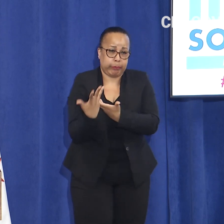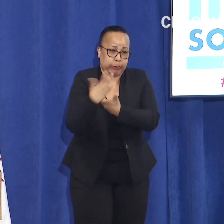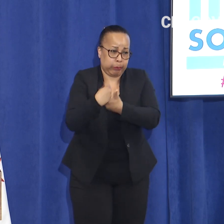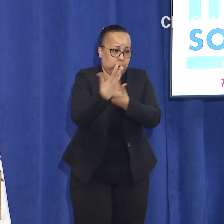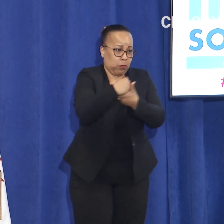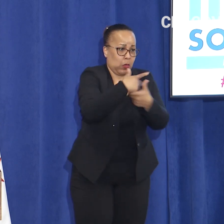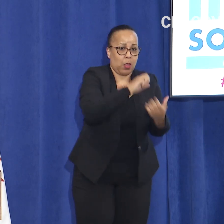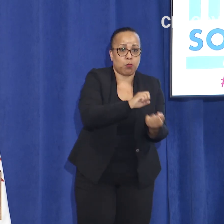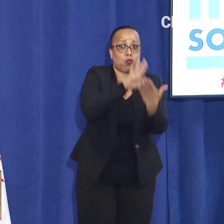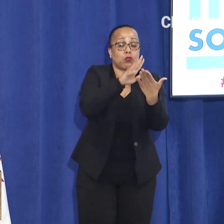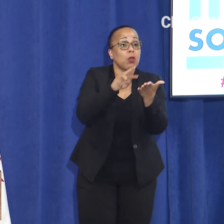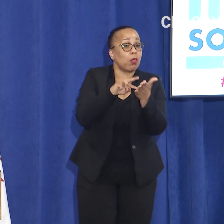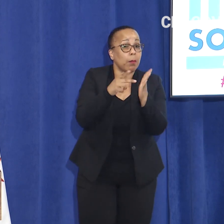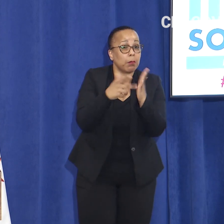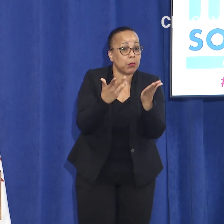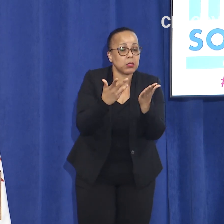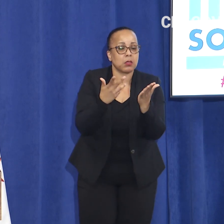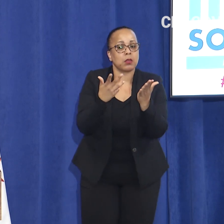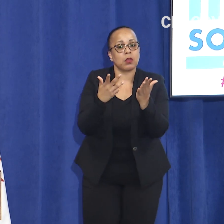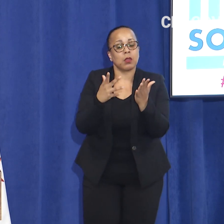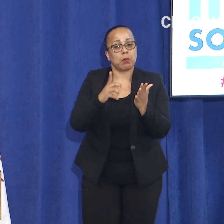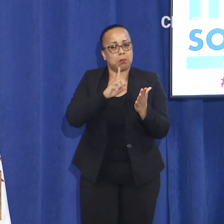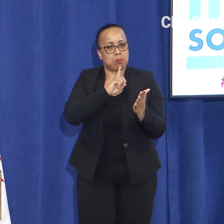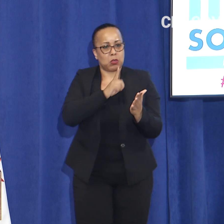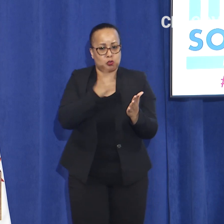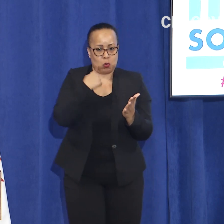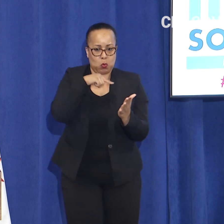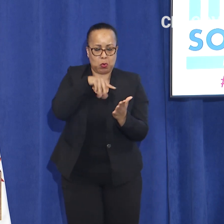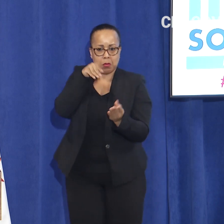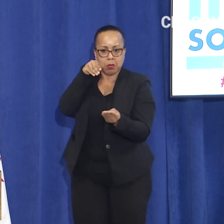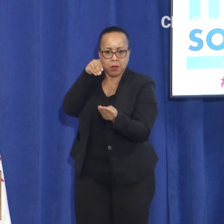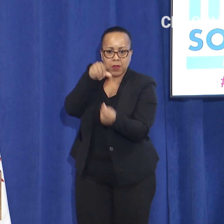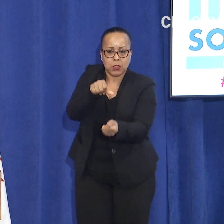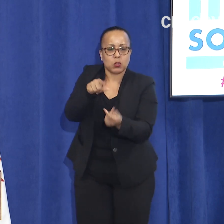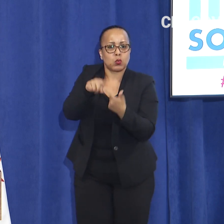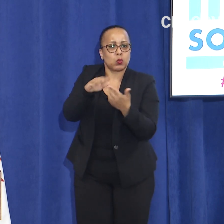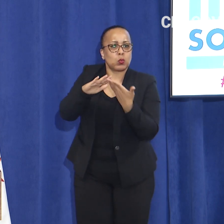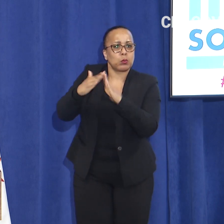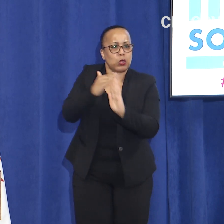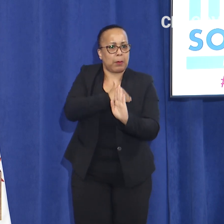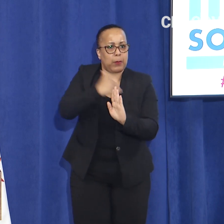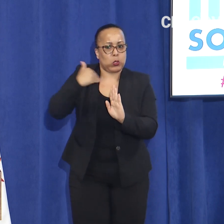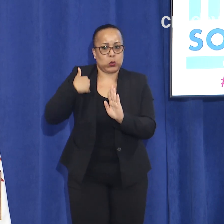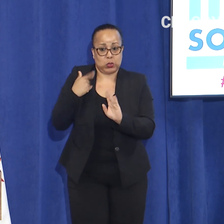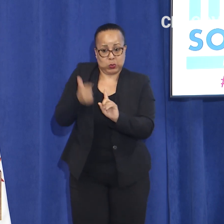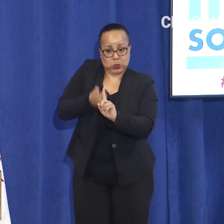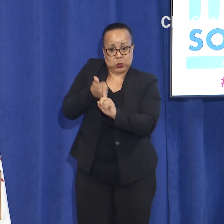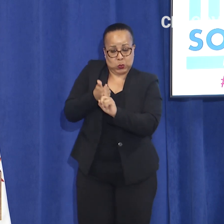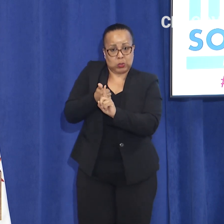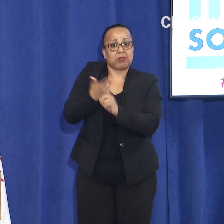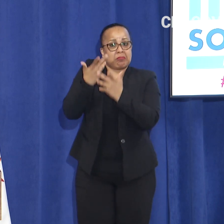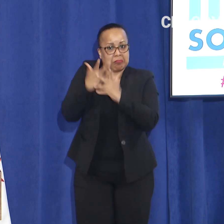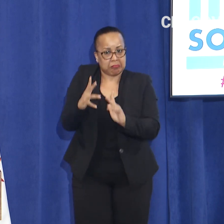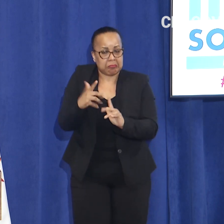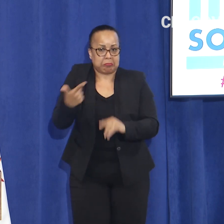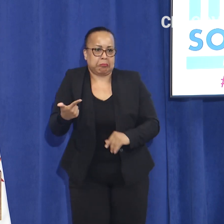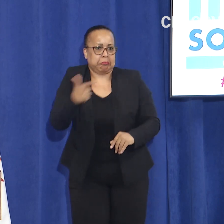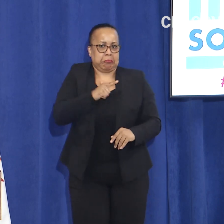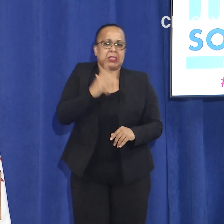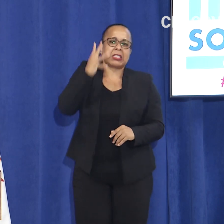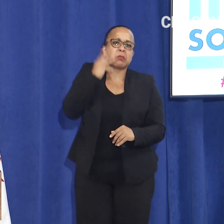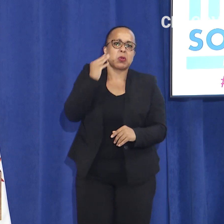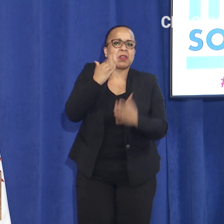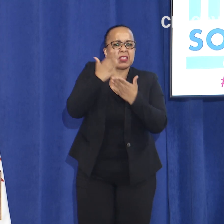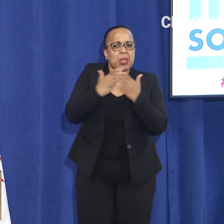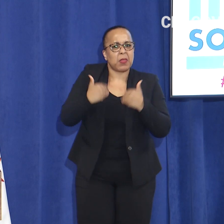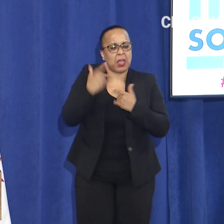that means making sure that we are investing in community members who have walked in the shoes of some